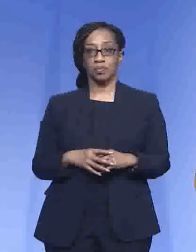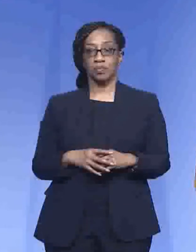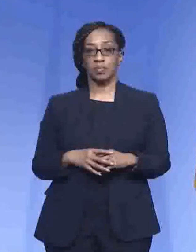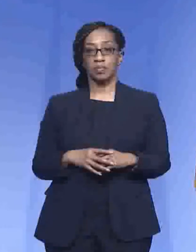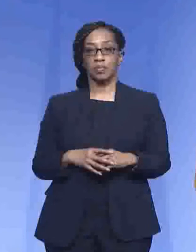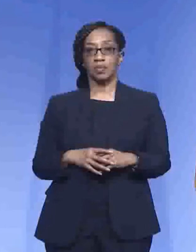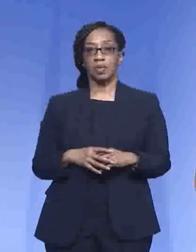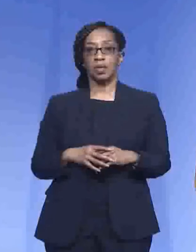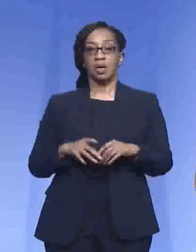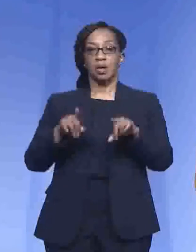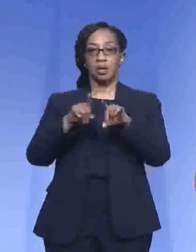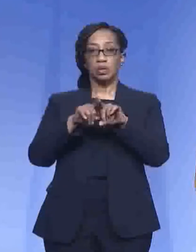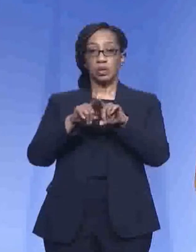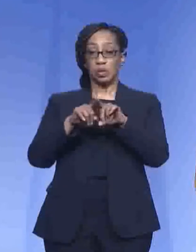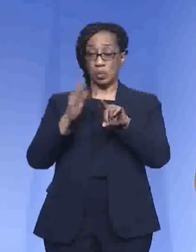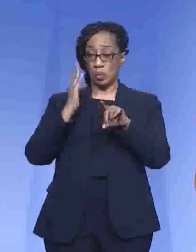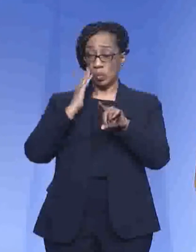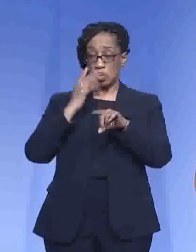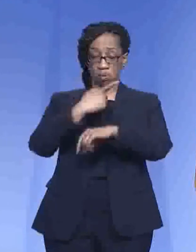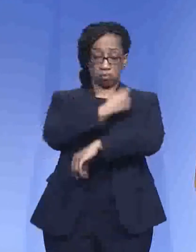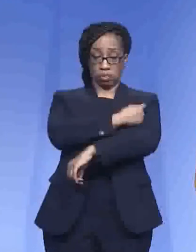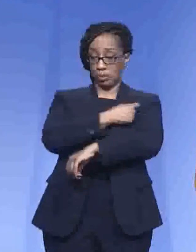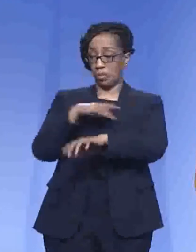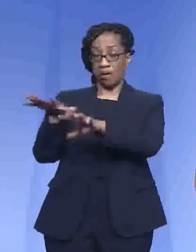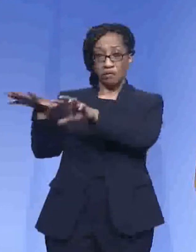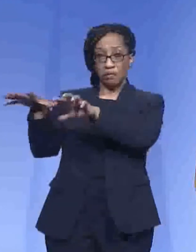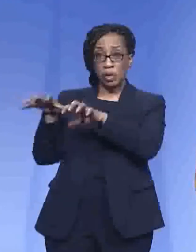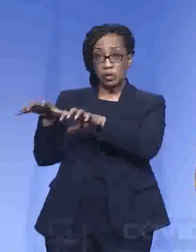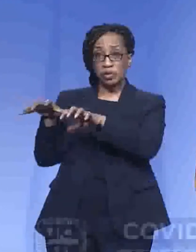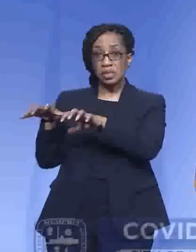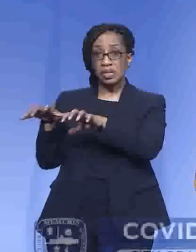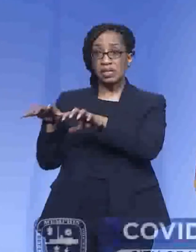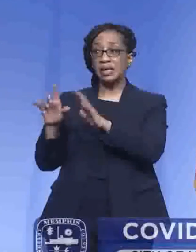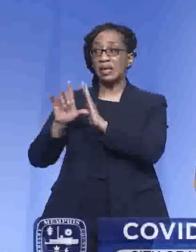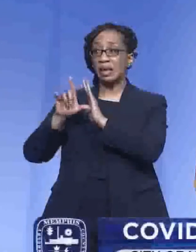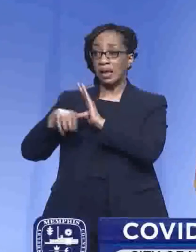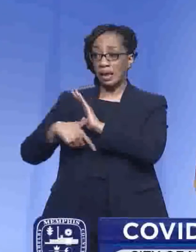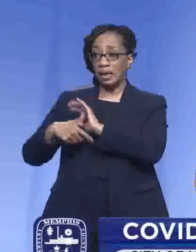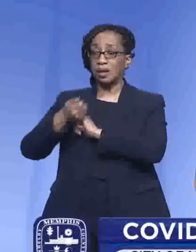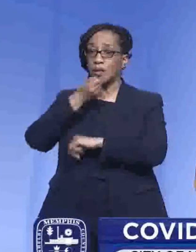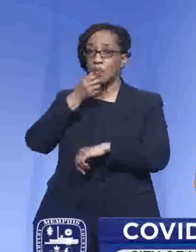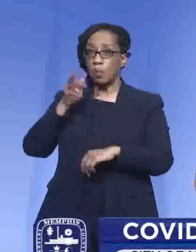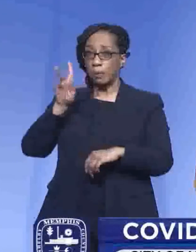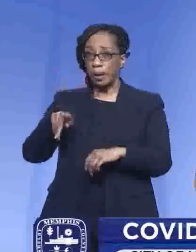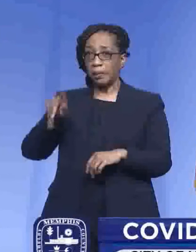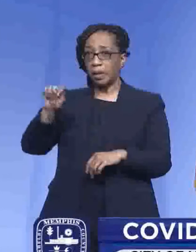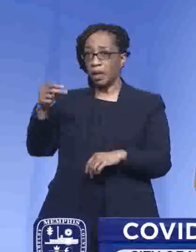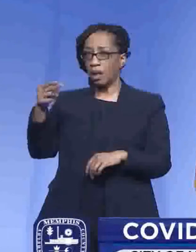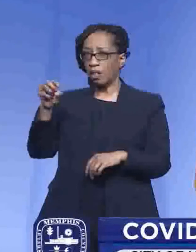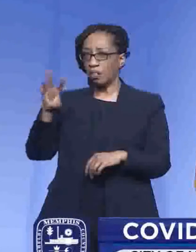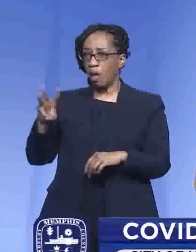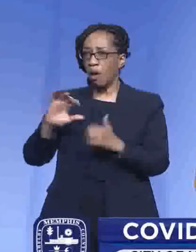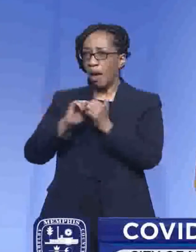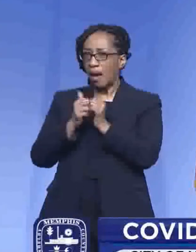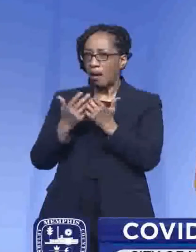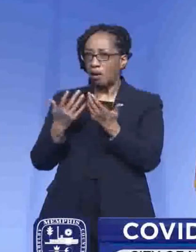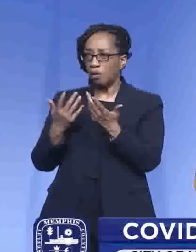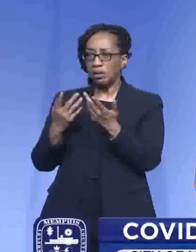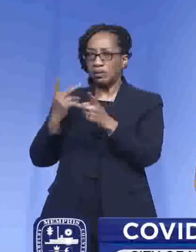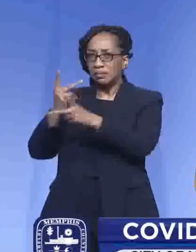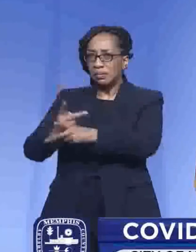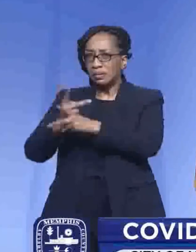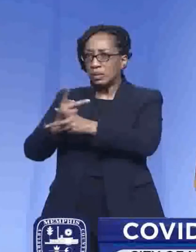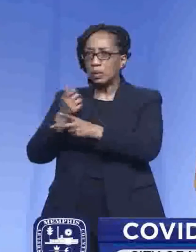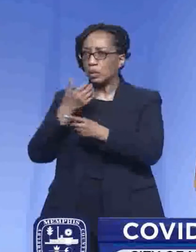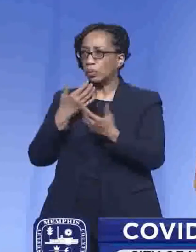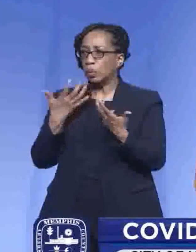much vaccine so it's at risk of expiring at the end of the day if used? That's a really good process question, and probably one that I